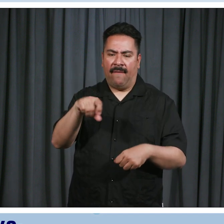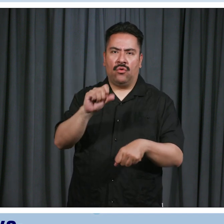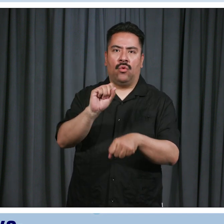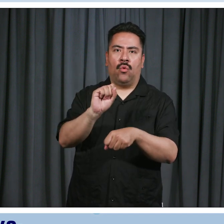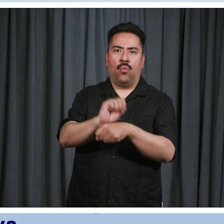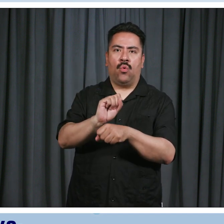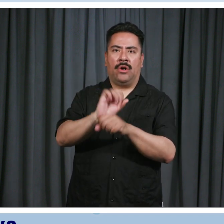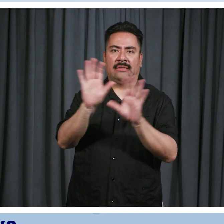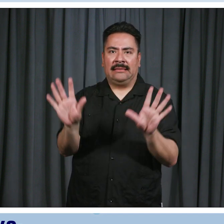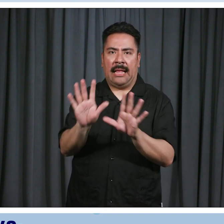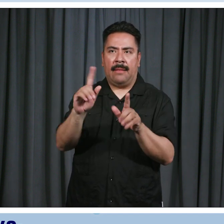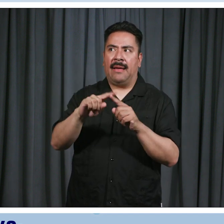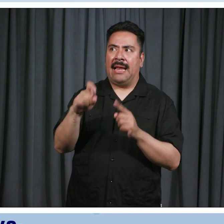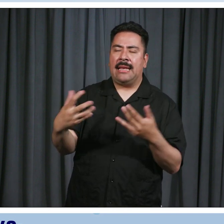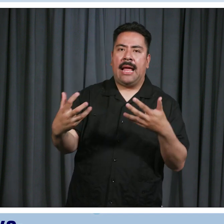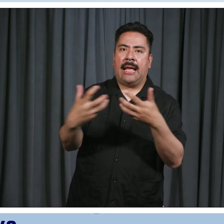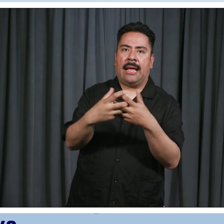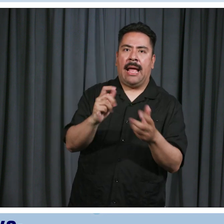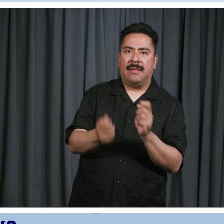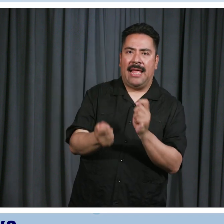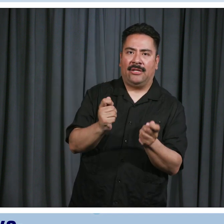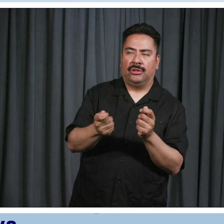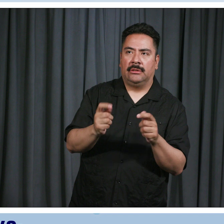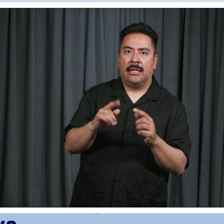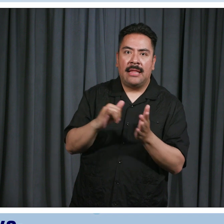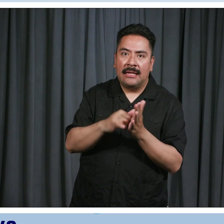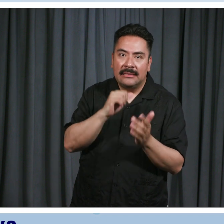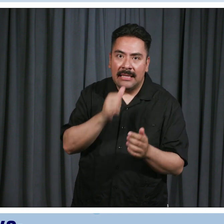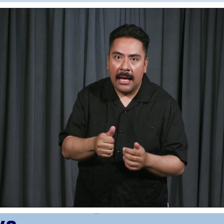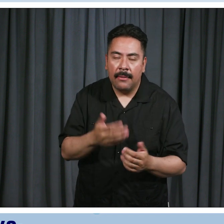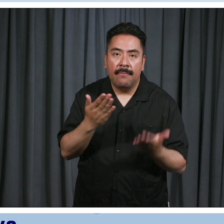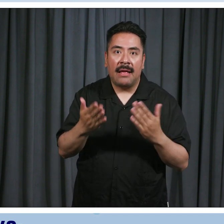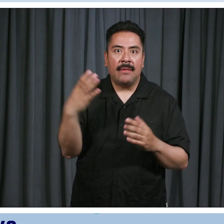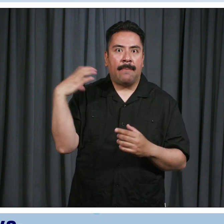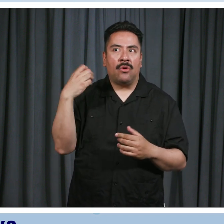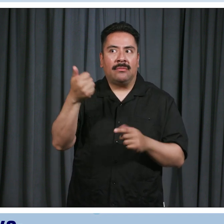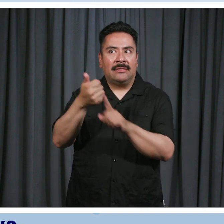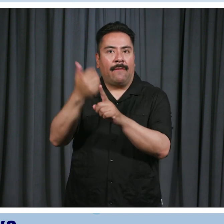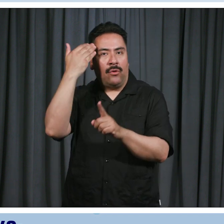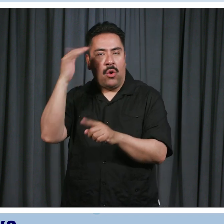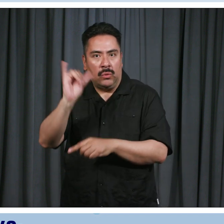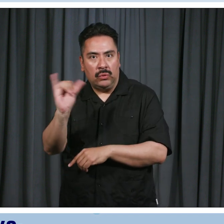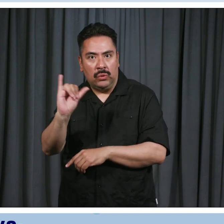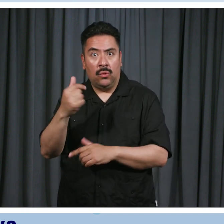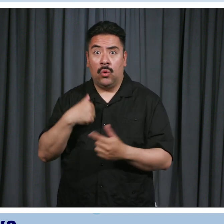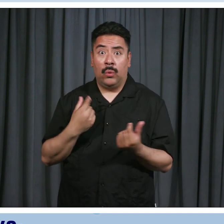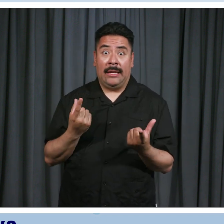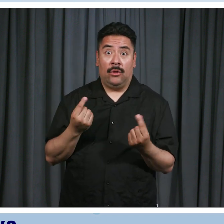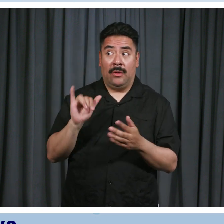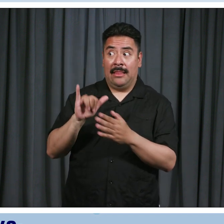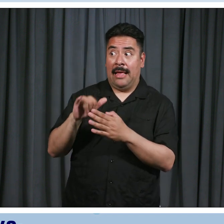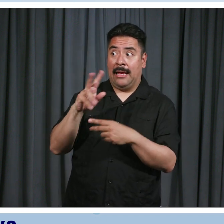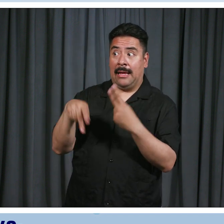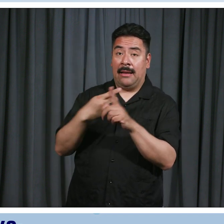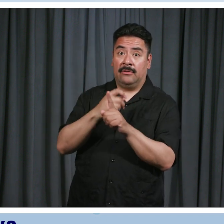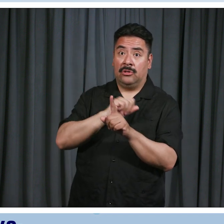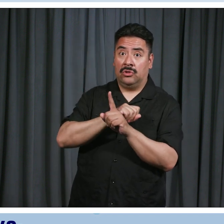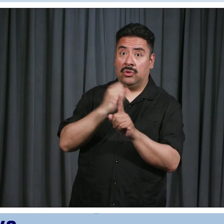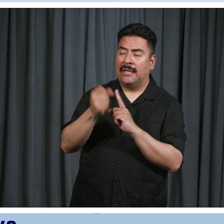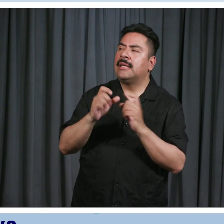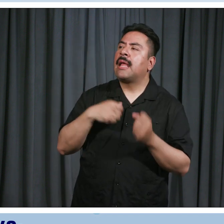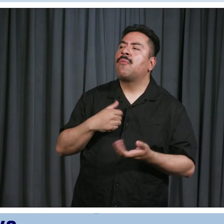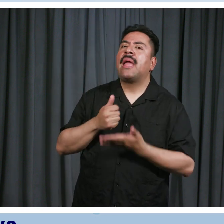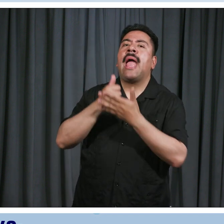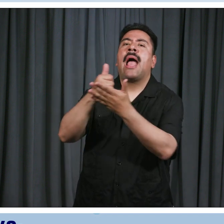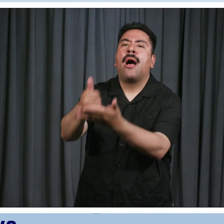even though I need an accommodation. It's like, that's not, and maybe the employer doesn't know that. And so what we would do in those situations is say, can we help